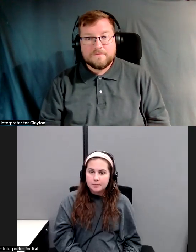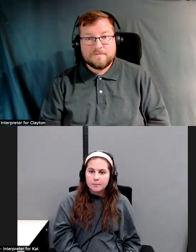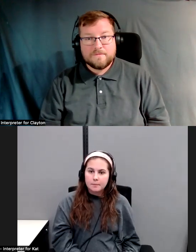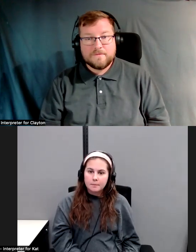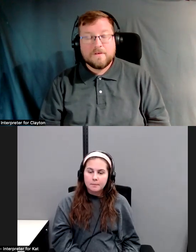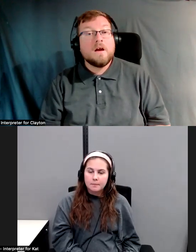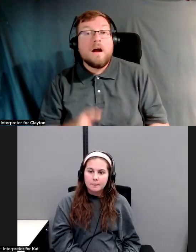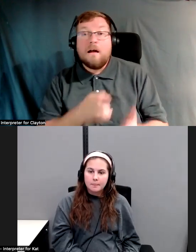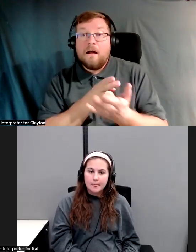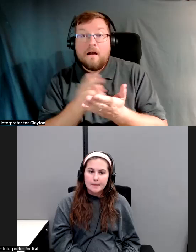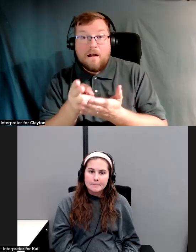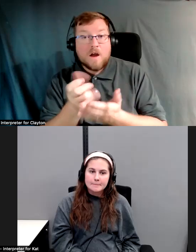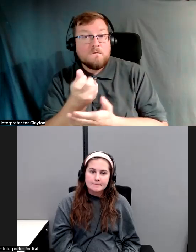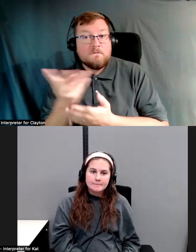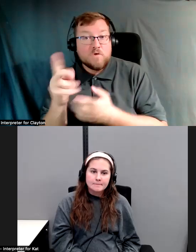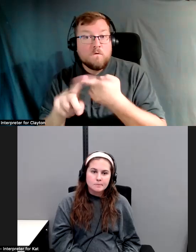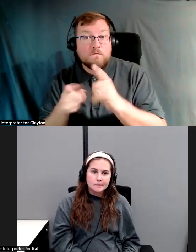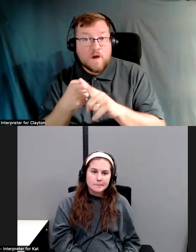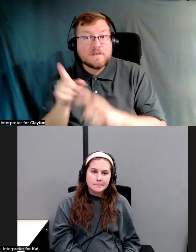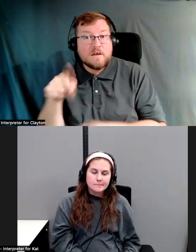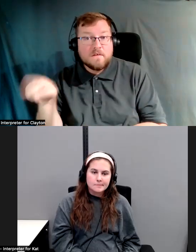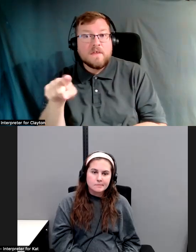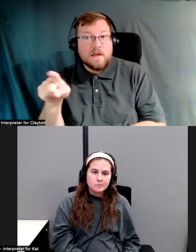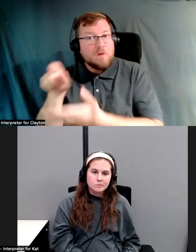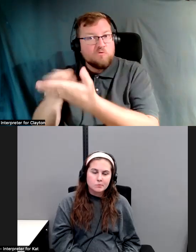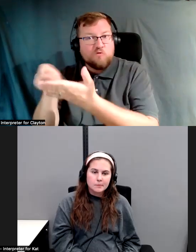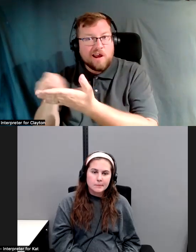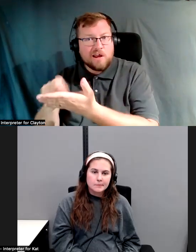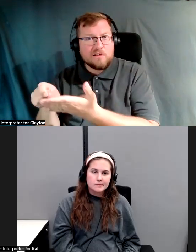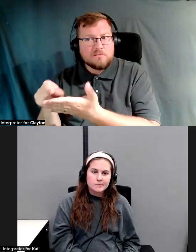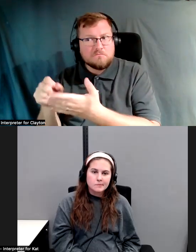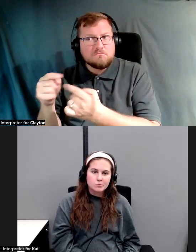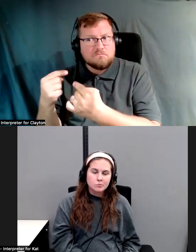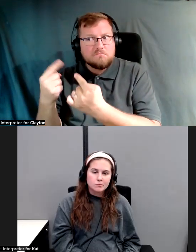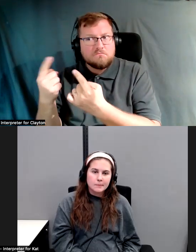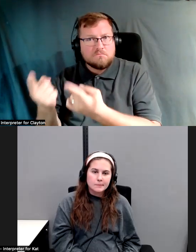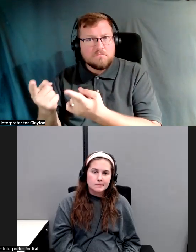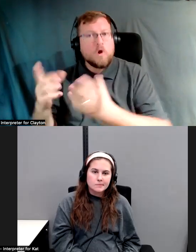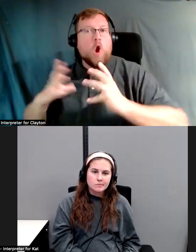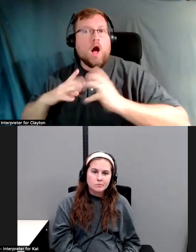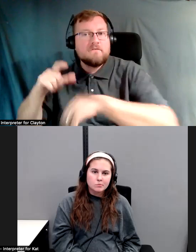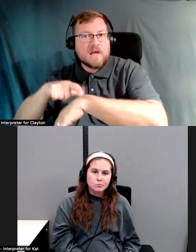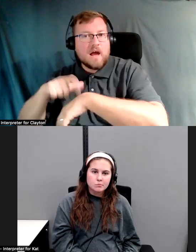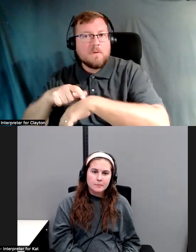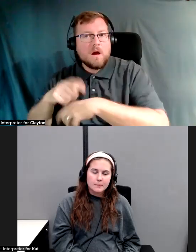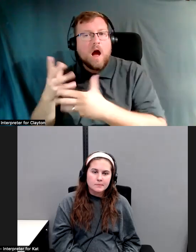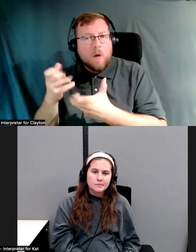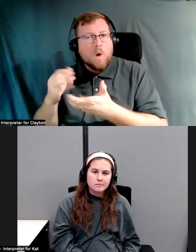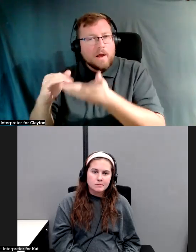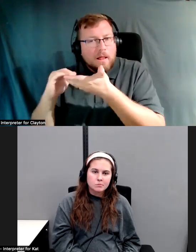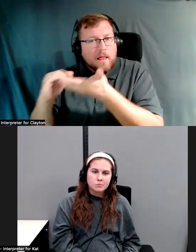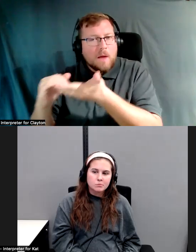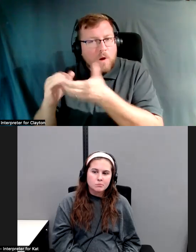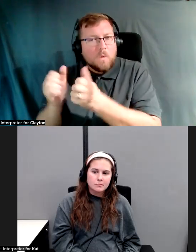You know, honestly, I have a few friends of mine that have been writing stuff in their off time, and so I'd like to collab with some